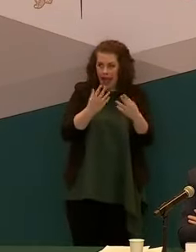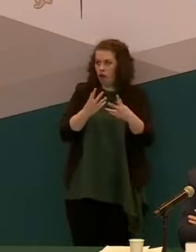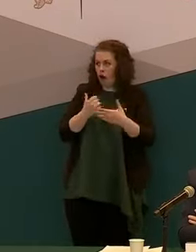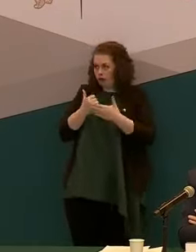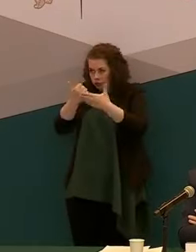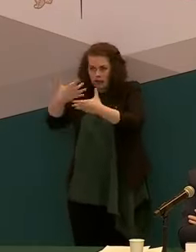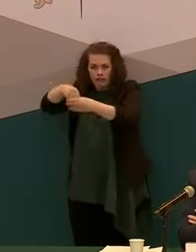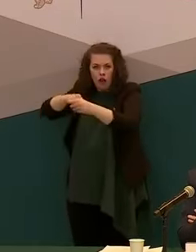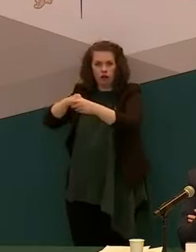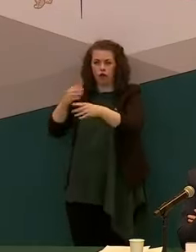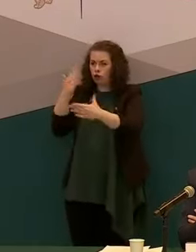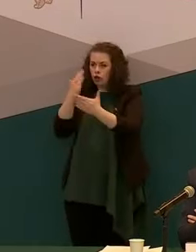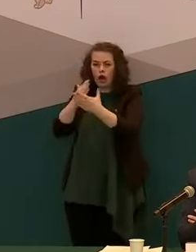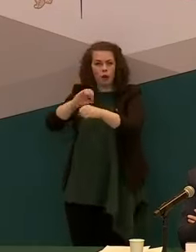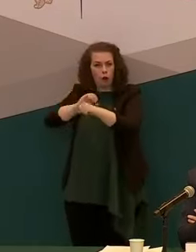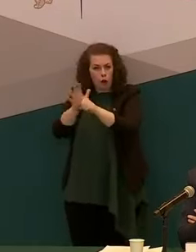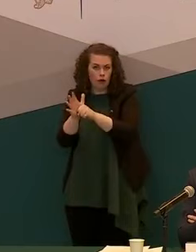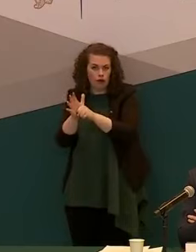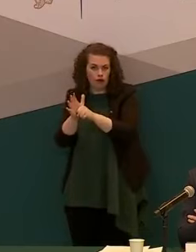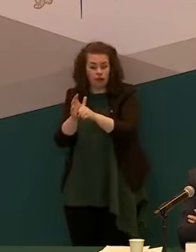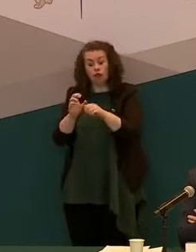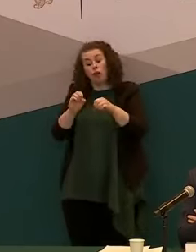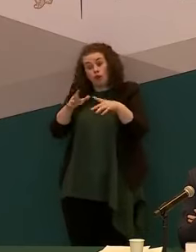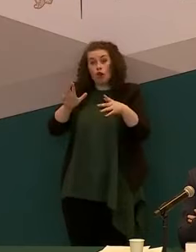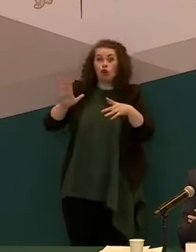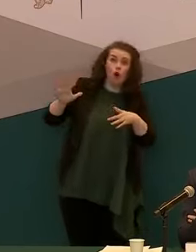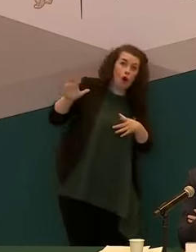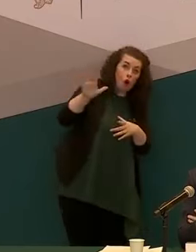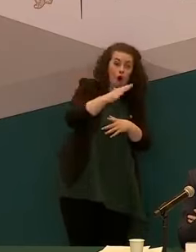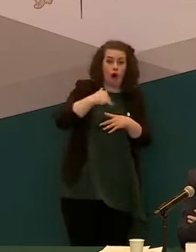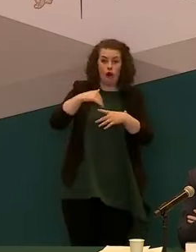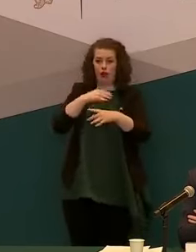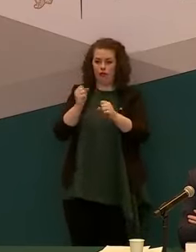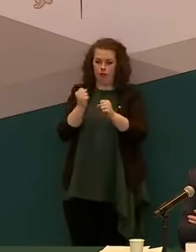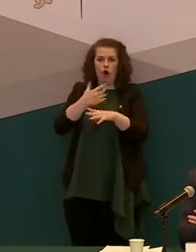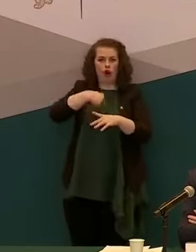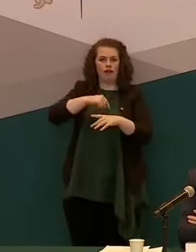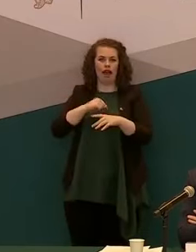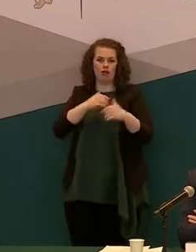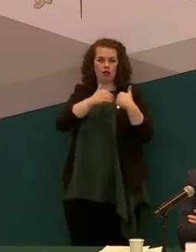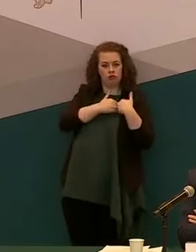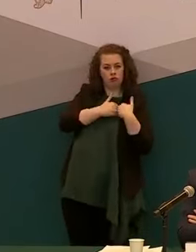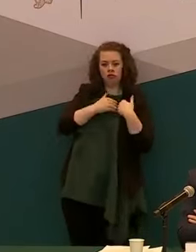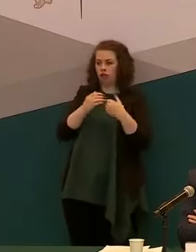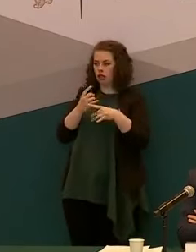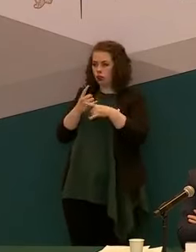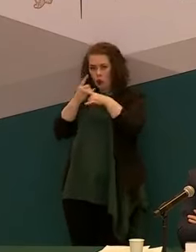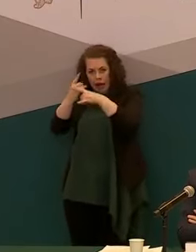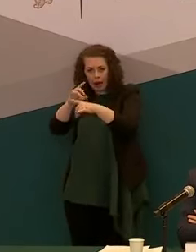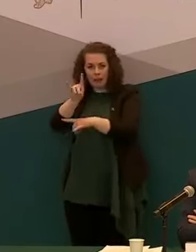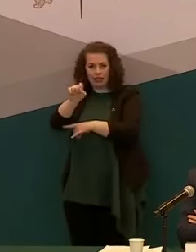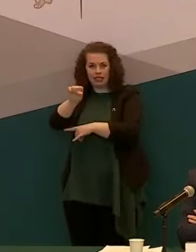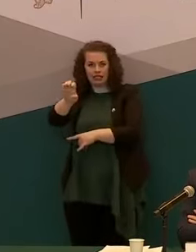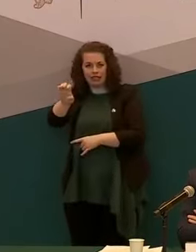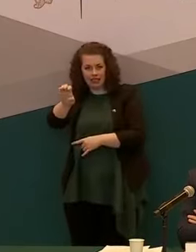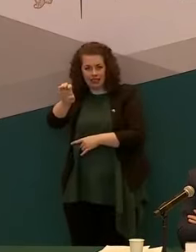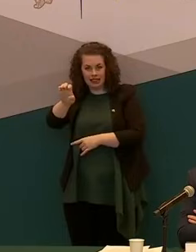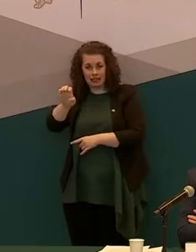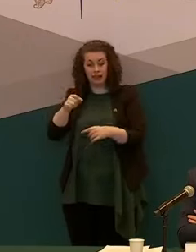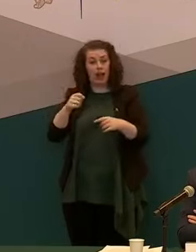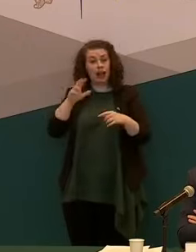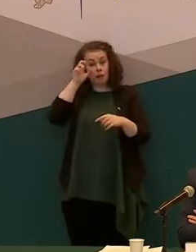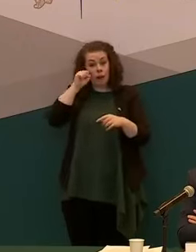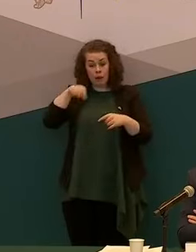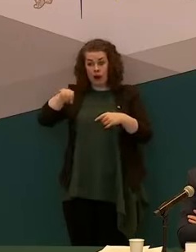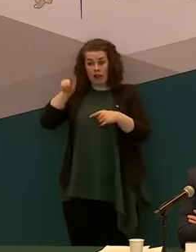situation and obviously to support the HSE and what its core task is. What the HSE is being asked to do in this situation is way outside of the norm of